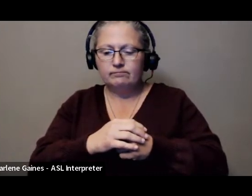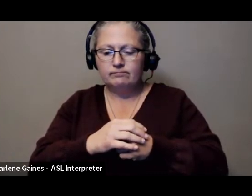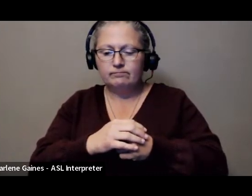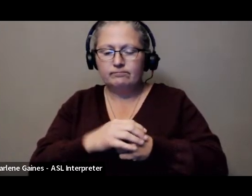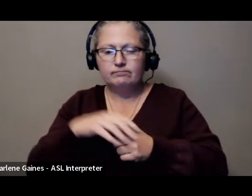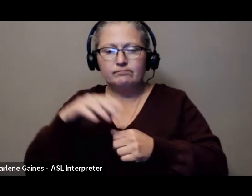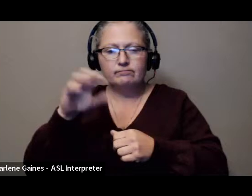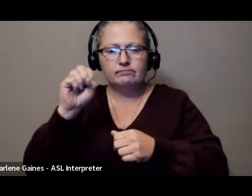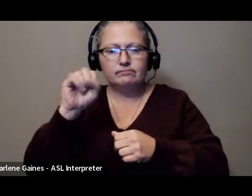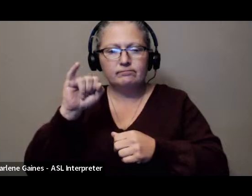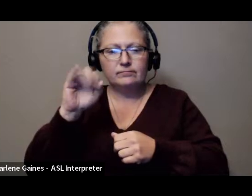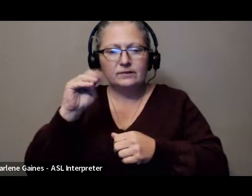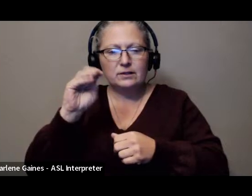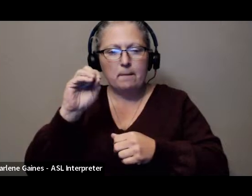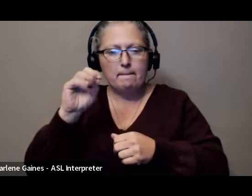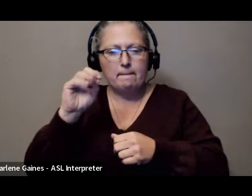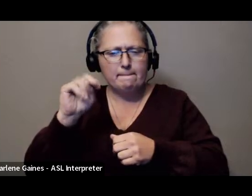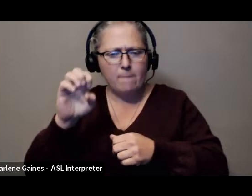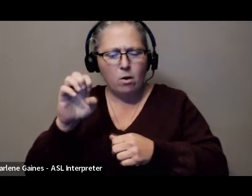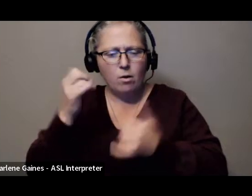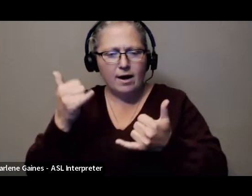Simona, I will now promote you.